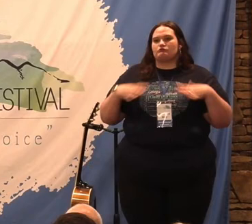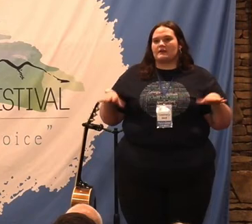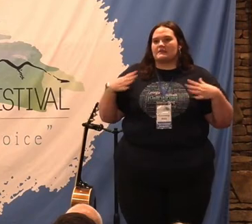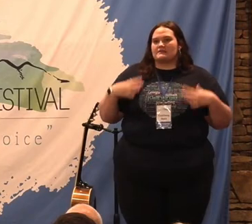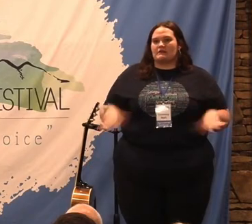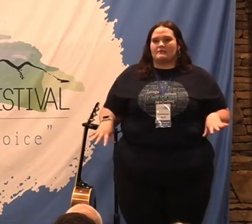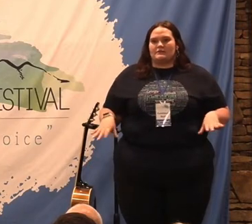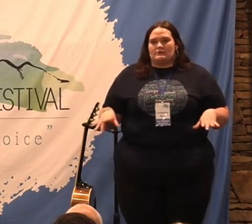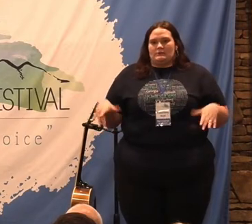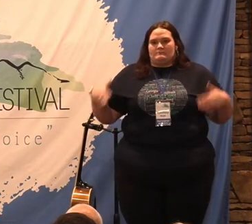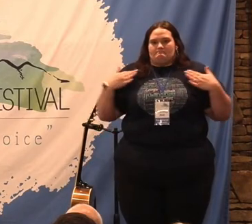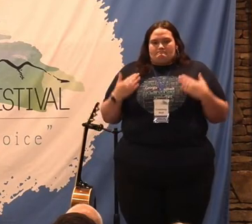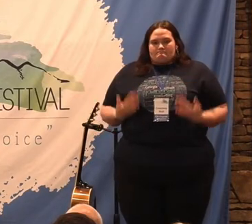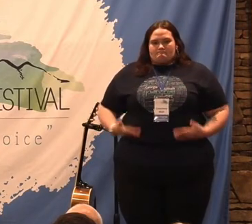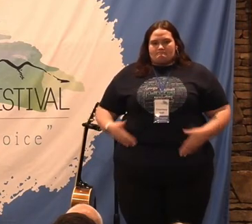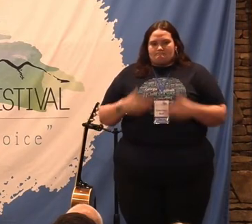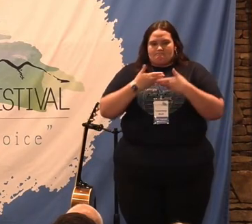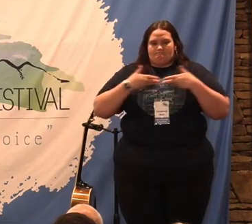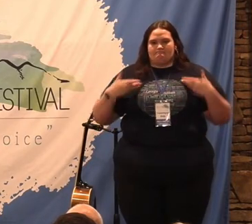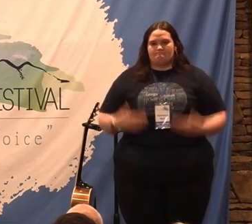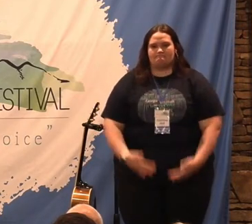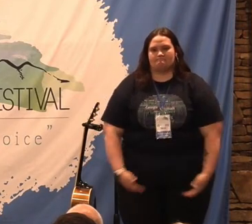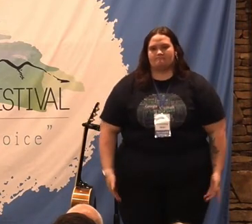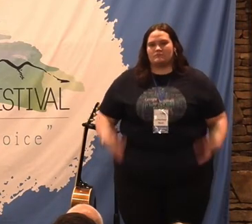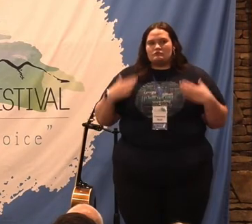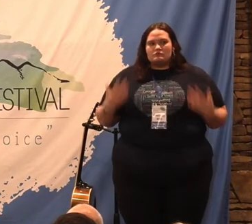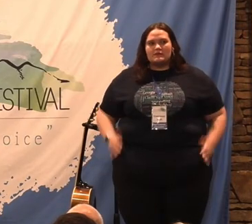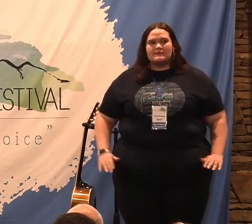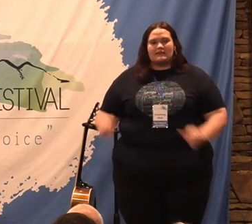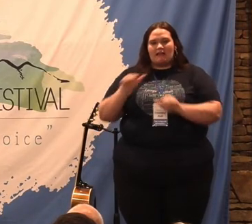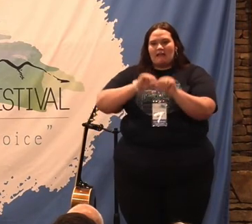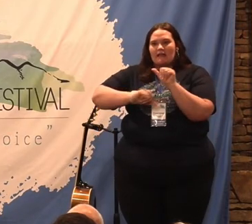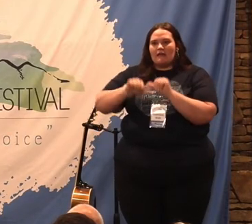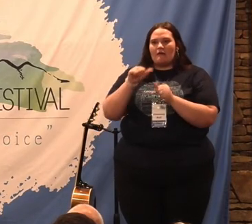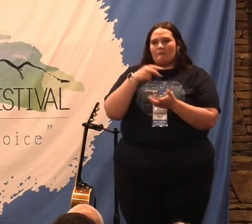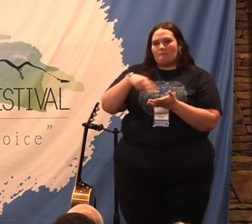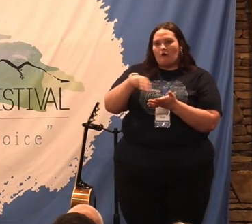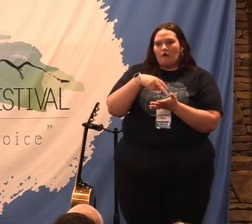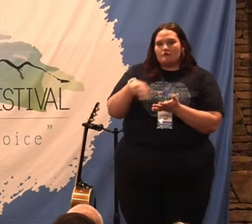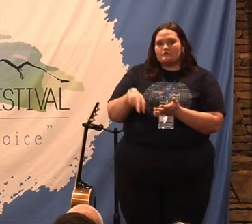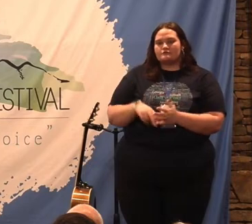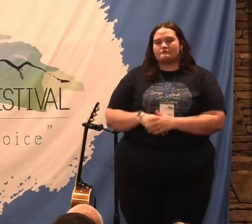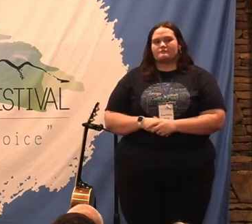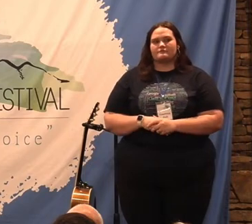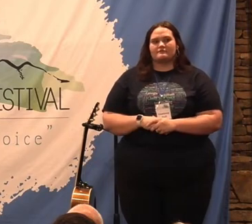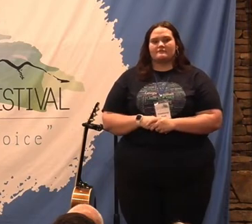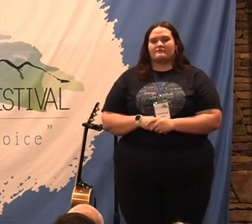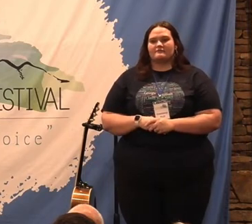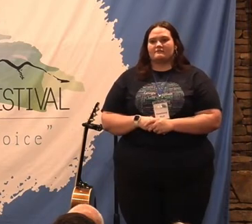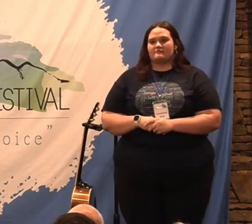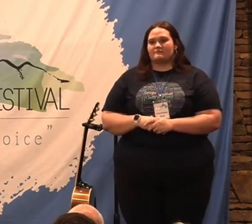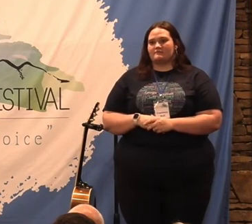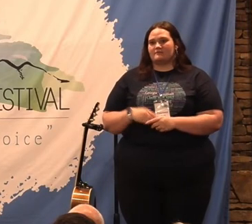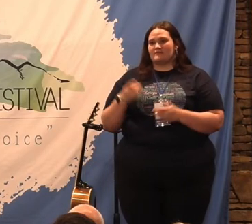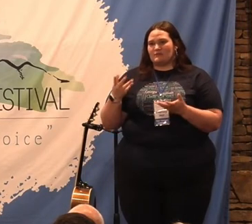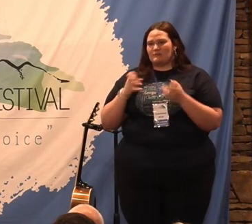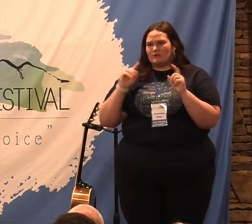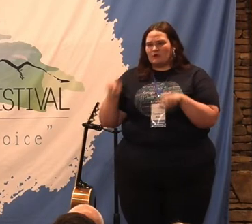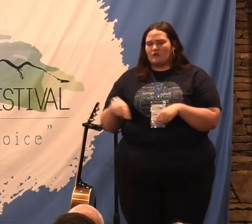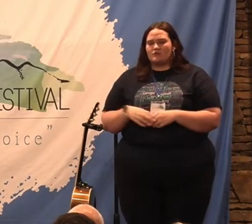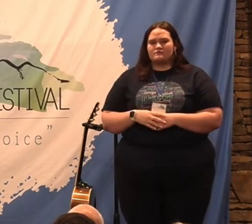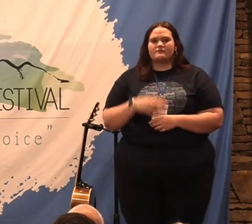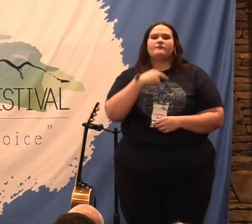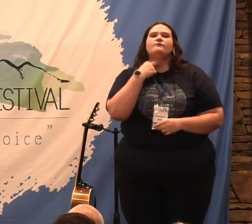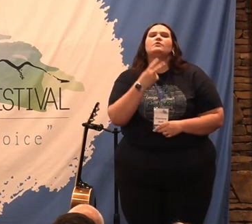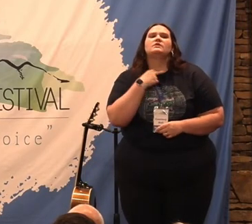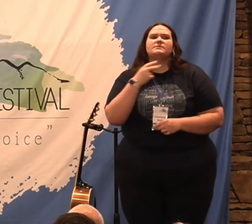skimpy dresses and hanging out at royal balls. You want to go? There's a voice